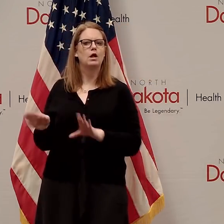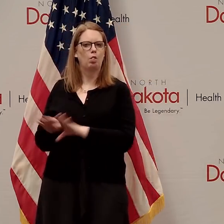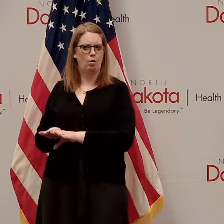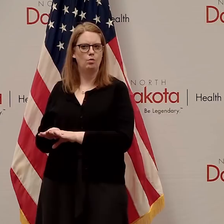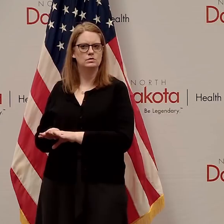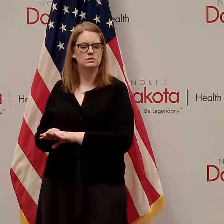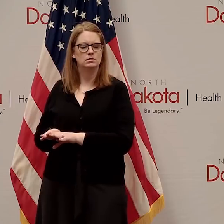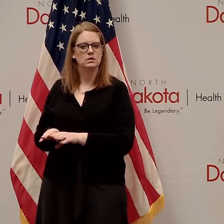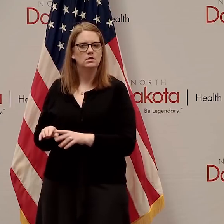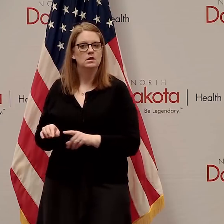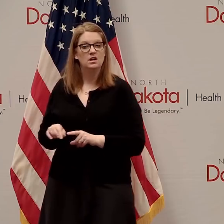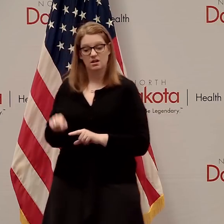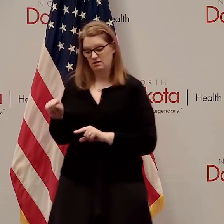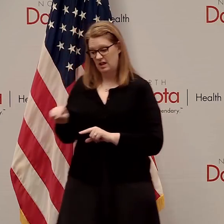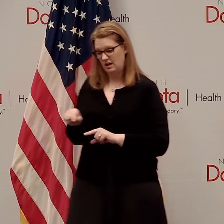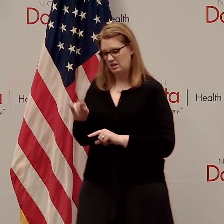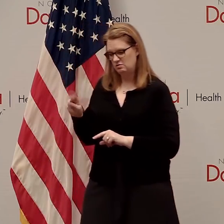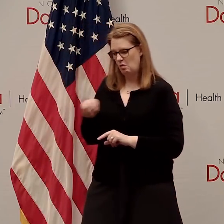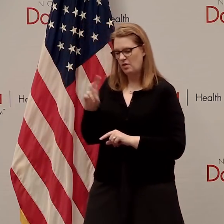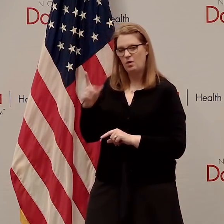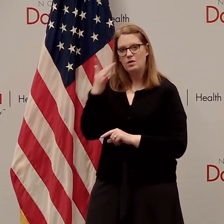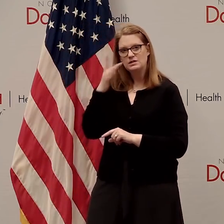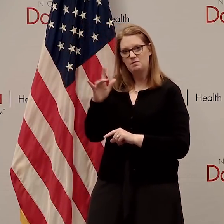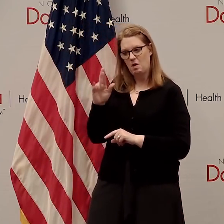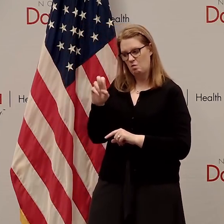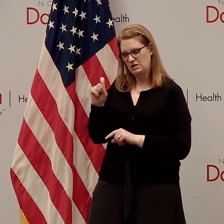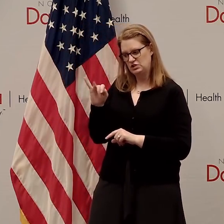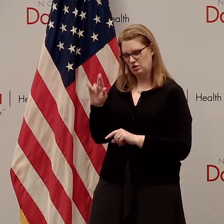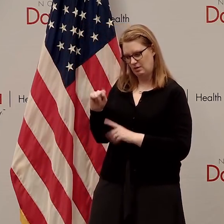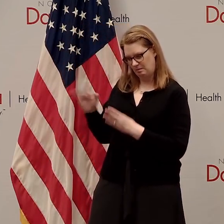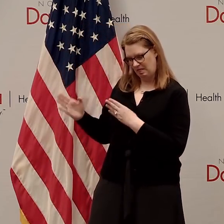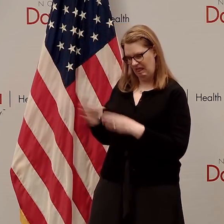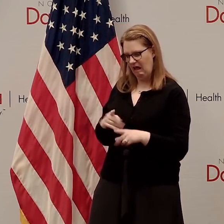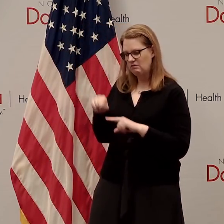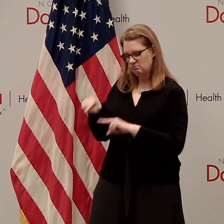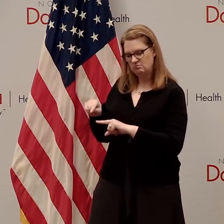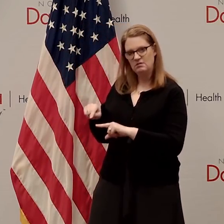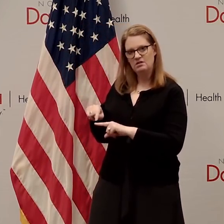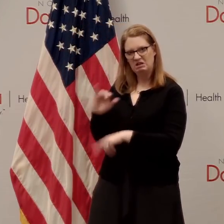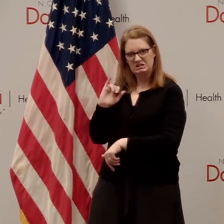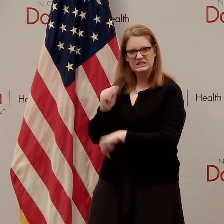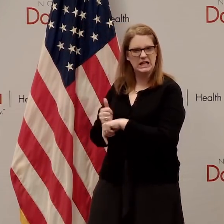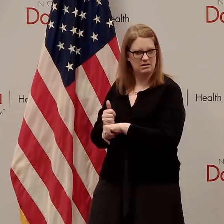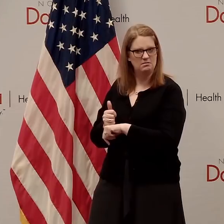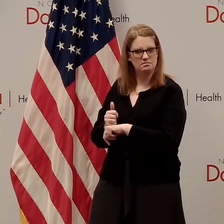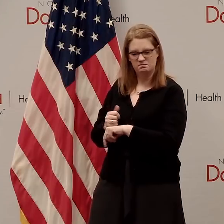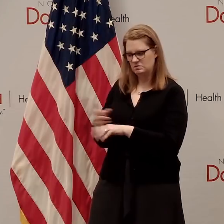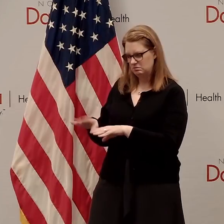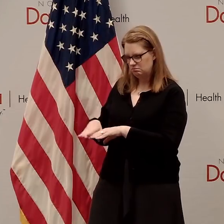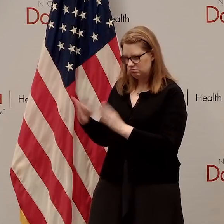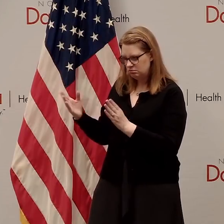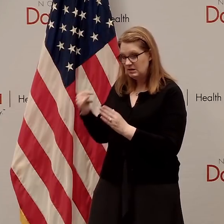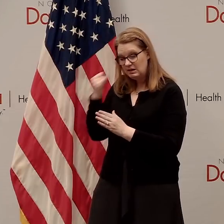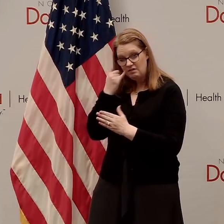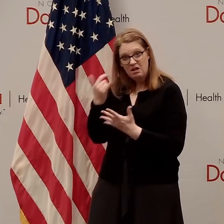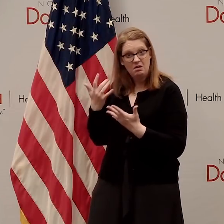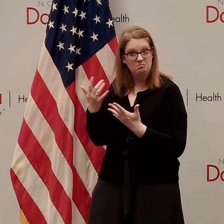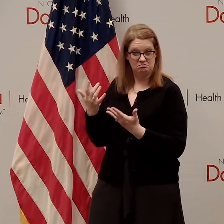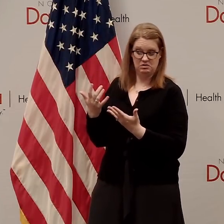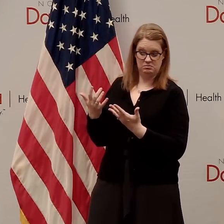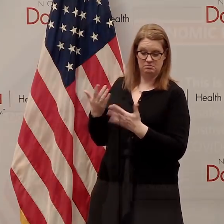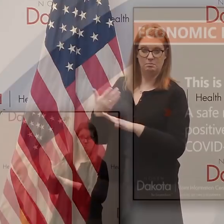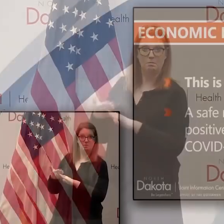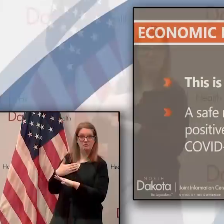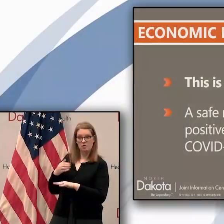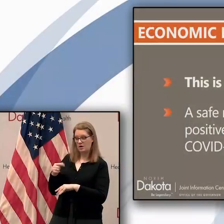put a great North Dakota Smart Restart plan together that's going to enable them to get started. If they want to get started